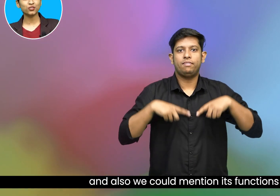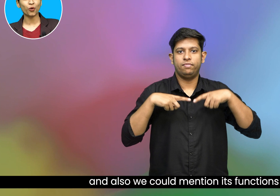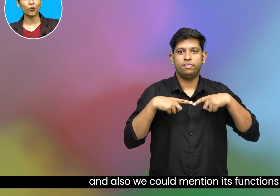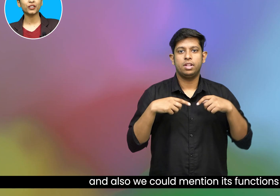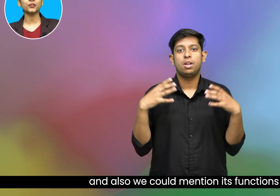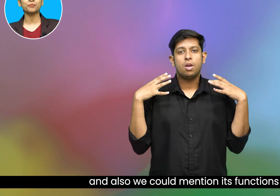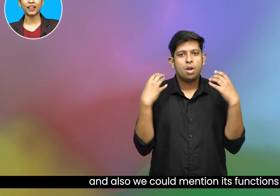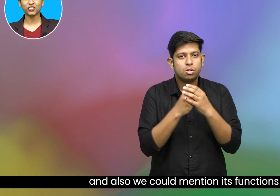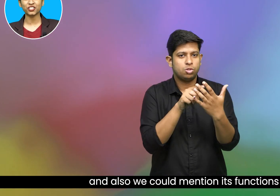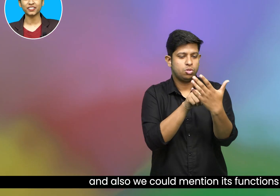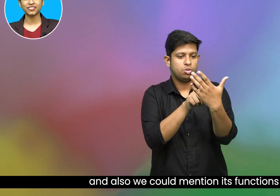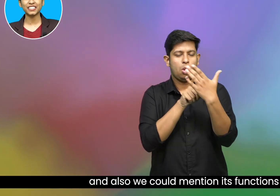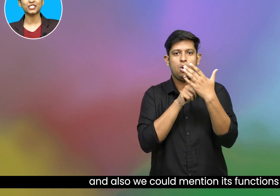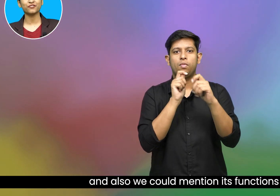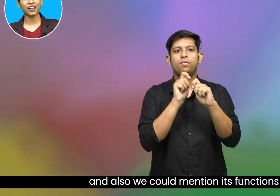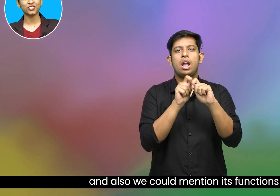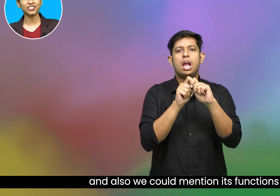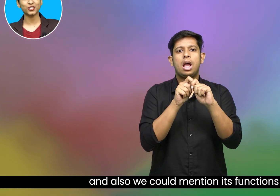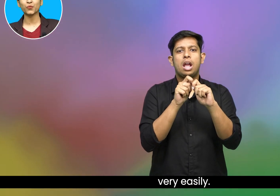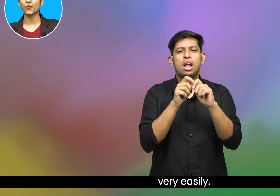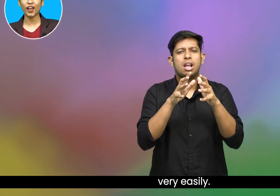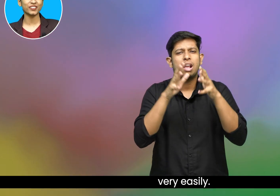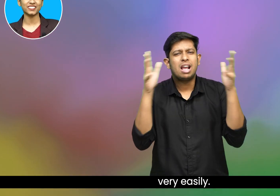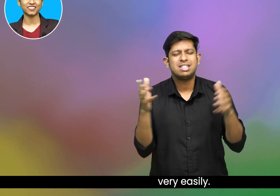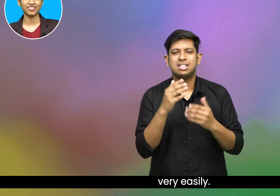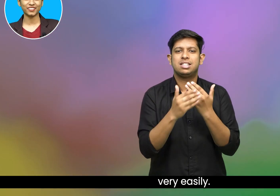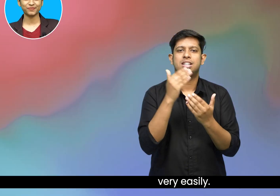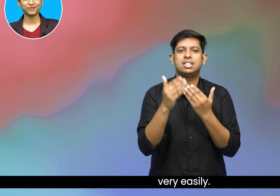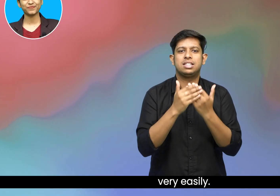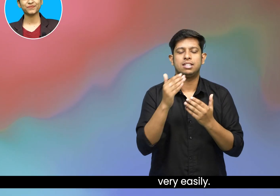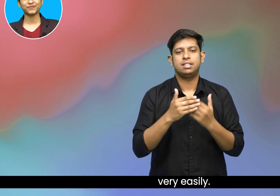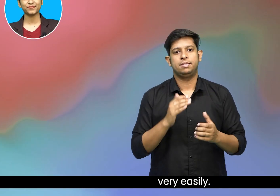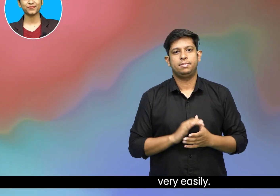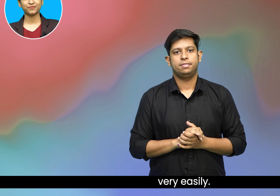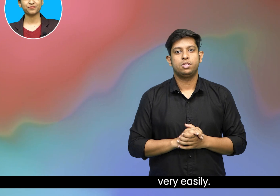And also we could mention its functions very easily.